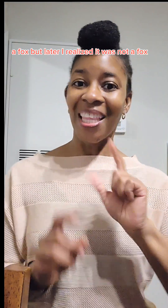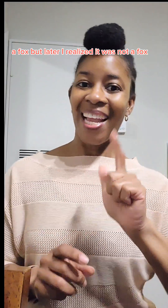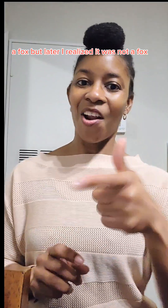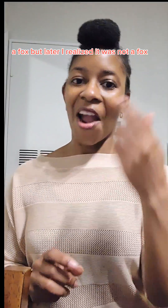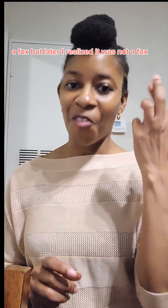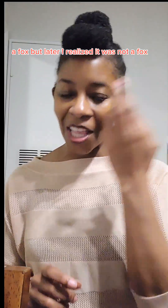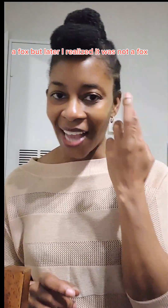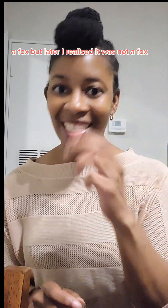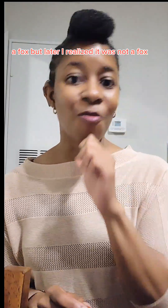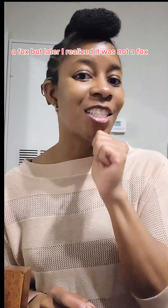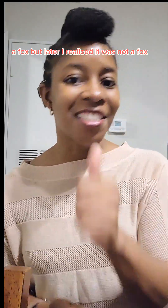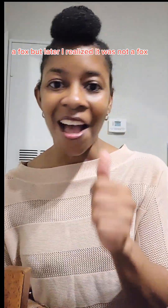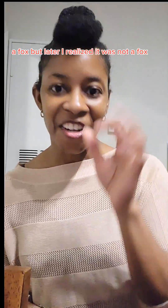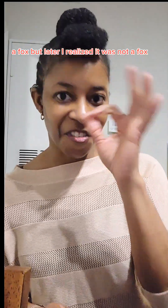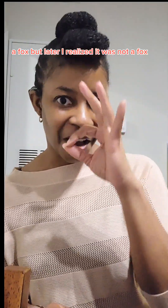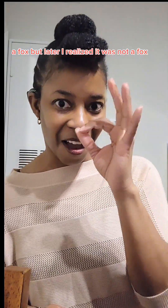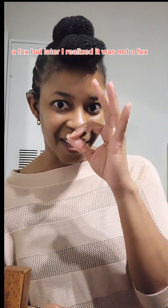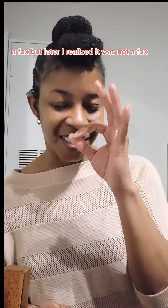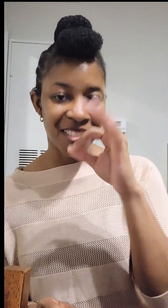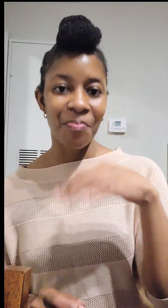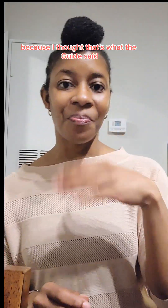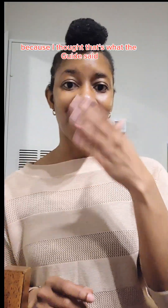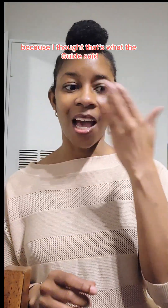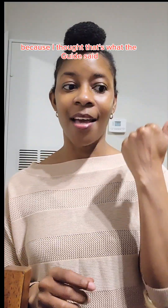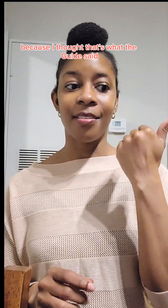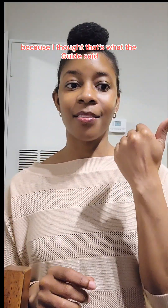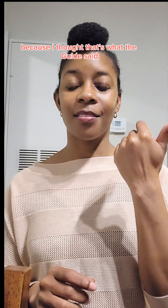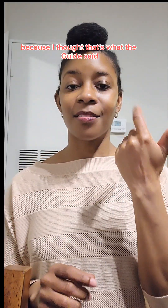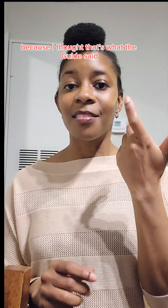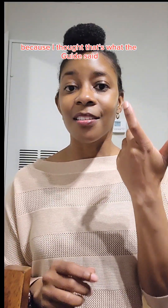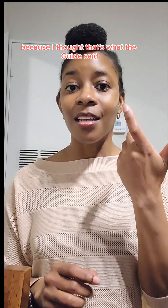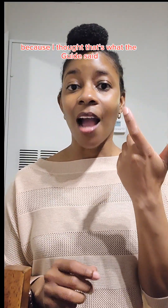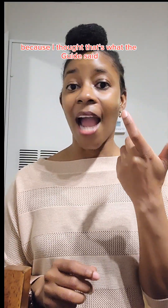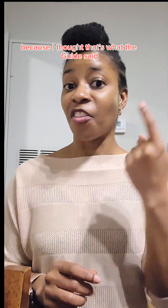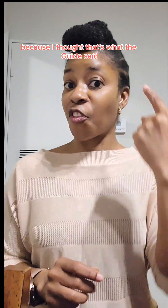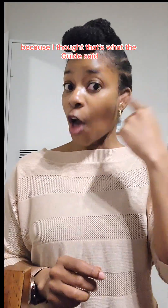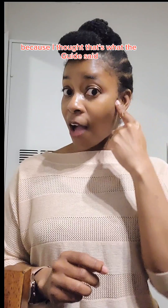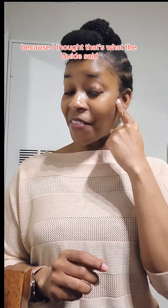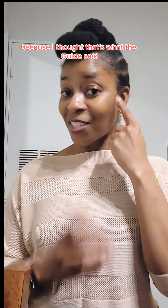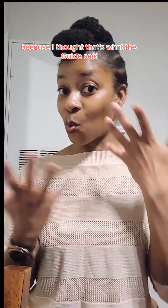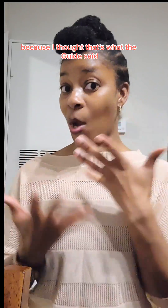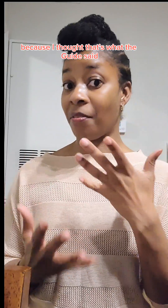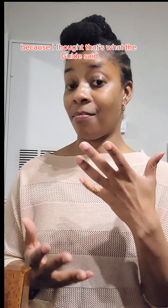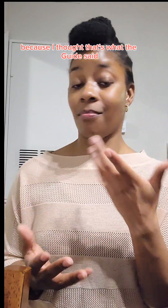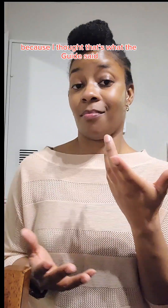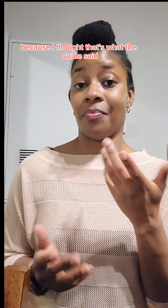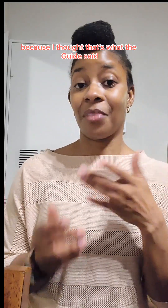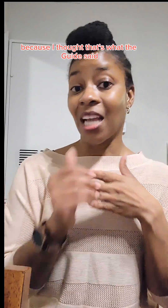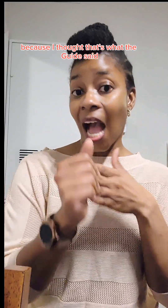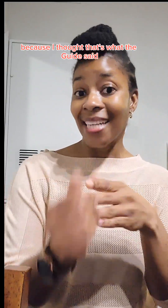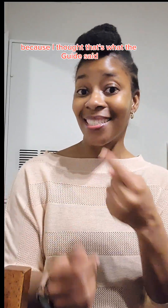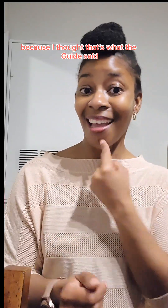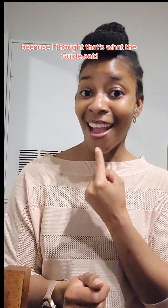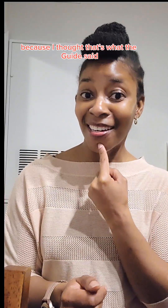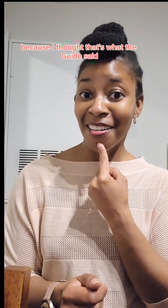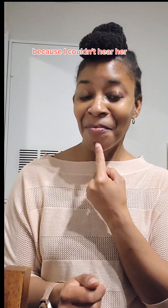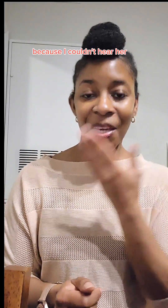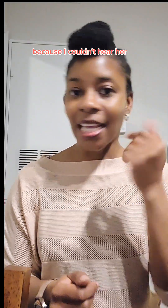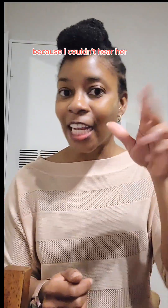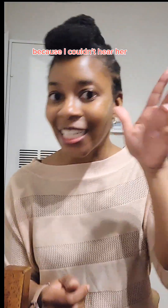later I realized it was not a fox, because I thought that's what the guide said, because I couldn't hear